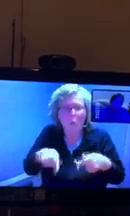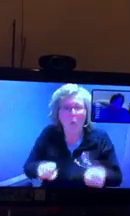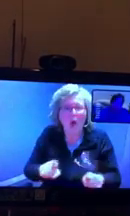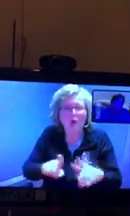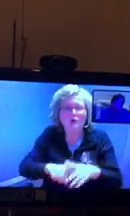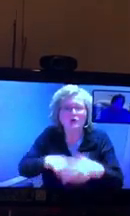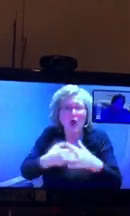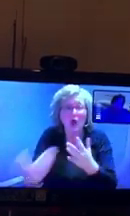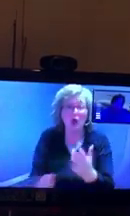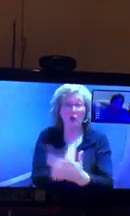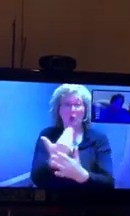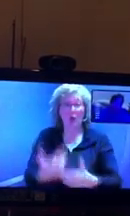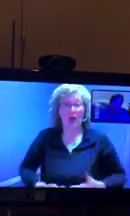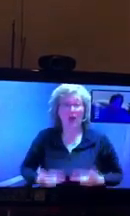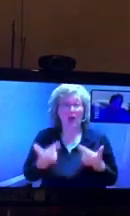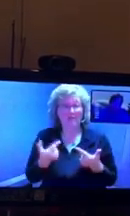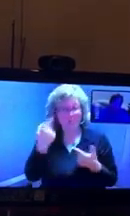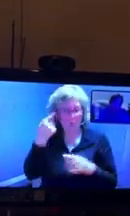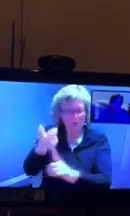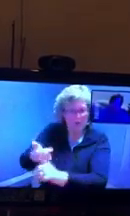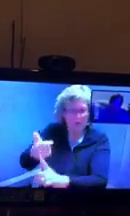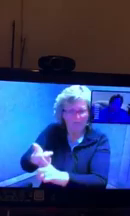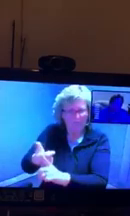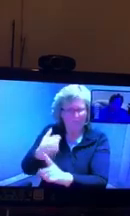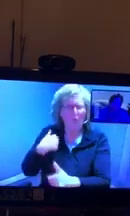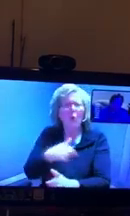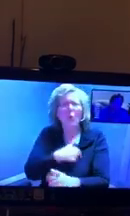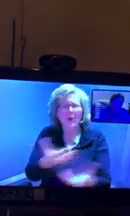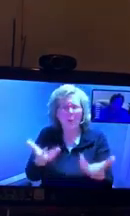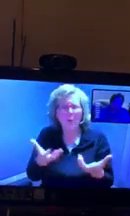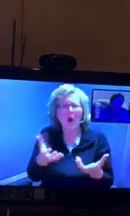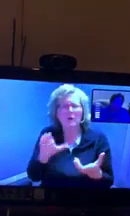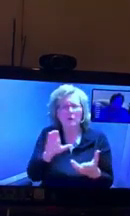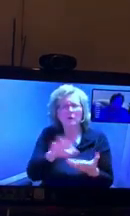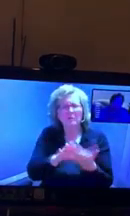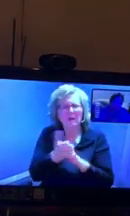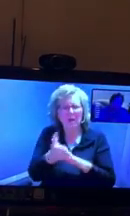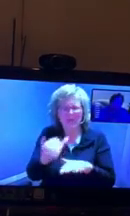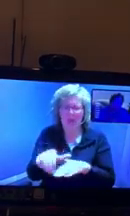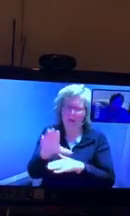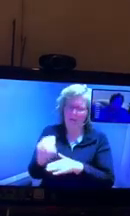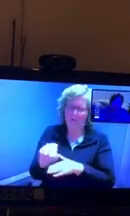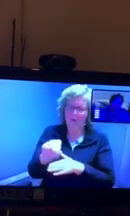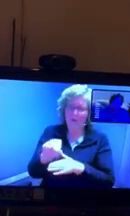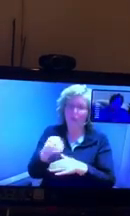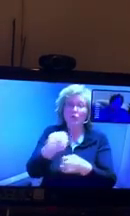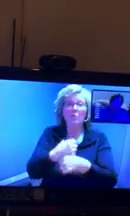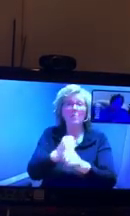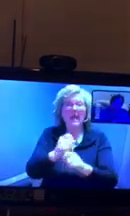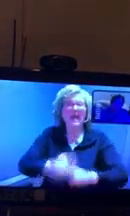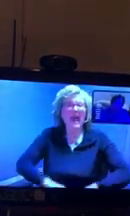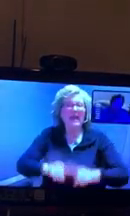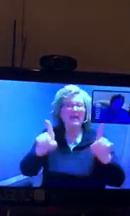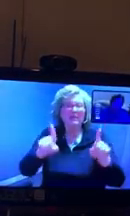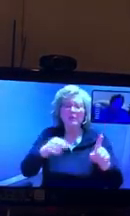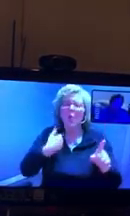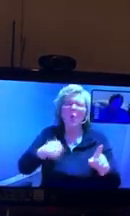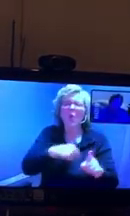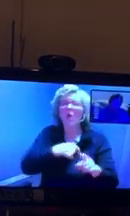company that just has made a decision that we'll be the ones to make a difference. We won't say let somebody else do it. You know, it's easy to do that,